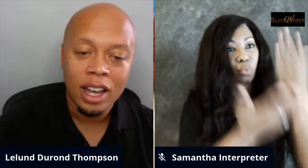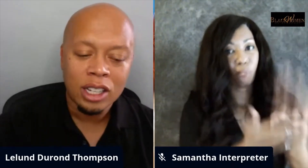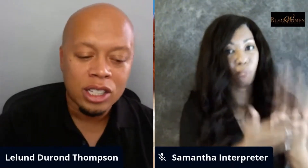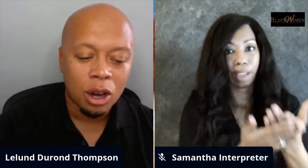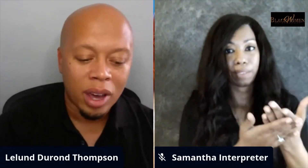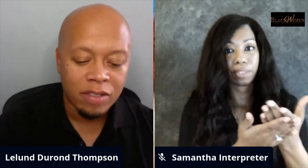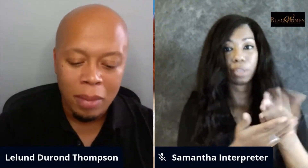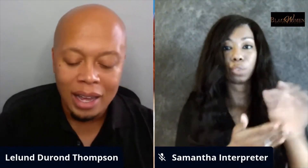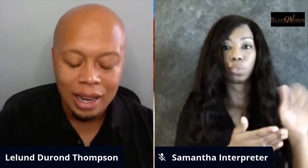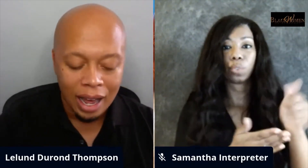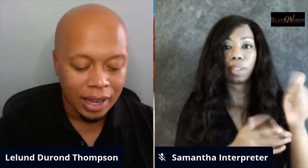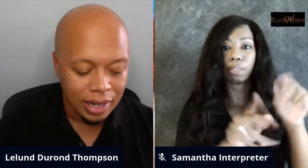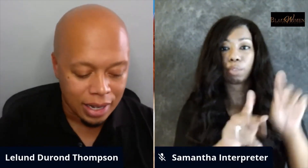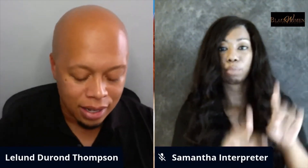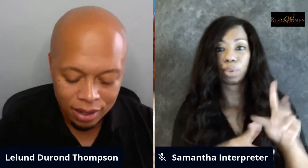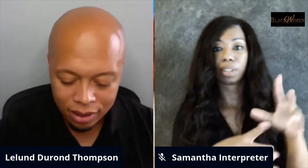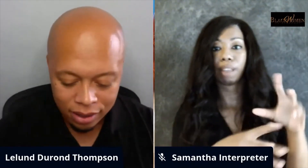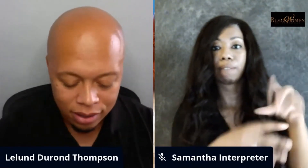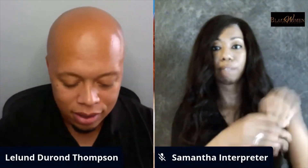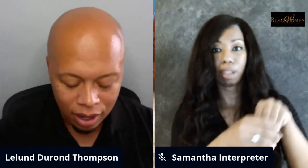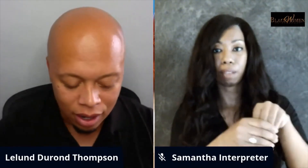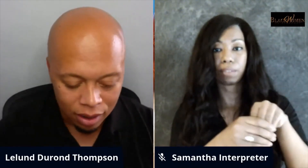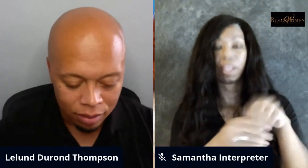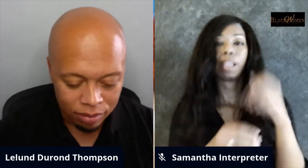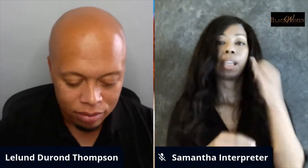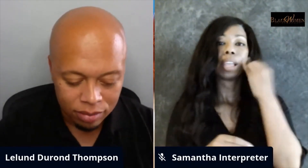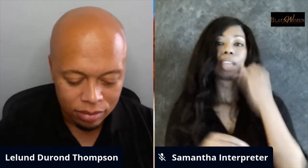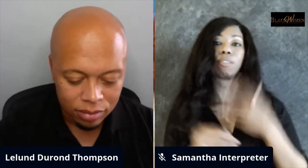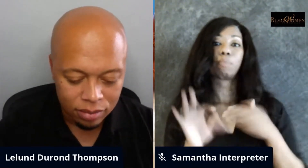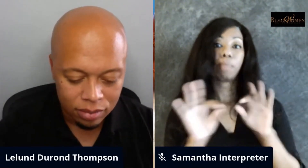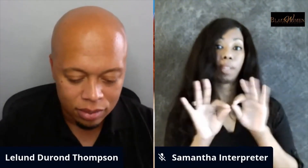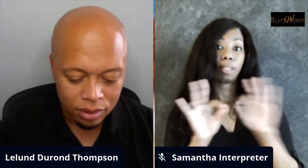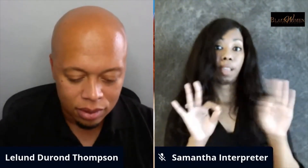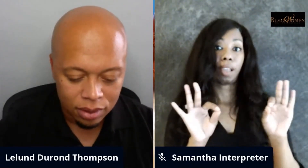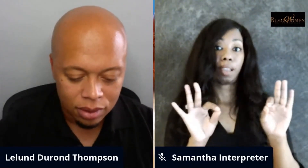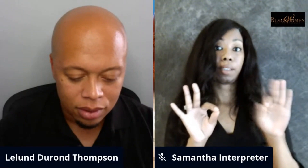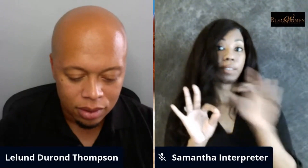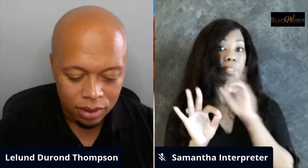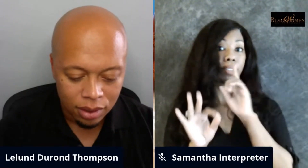right? So if my line is, I